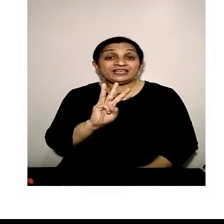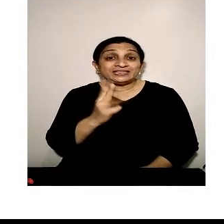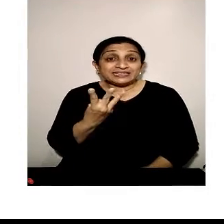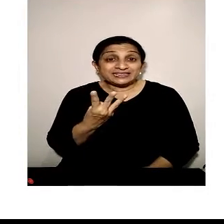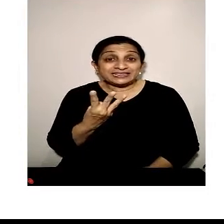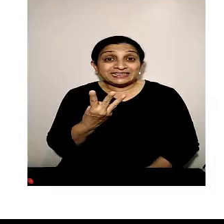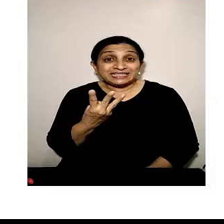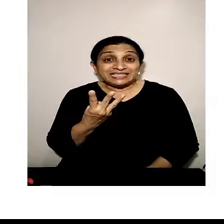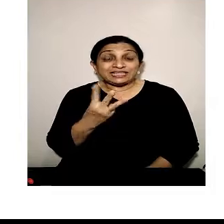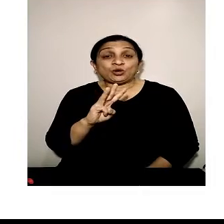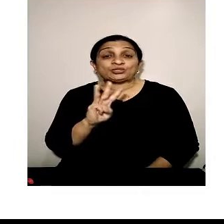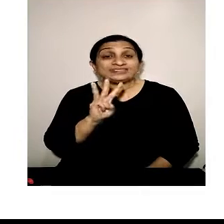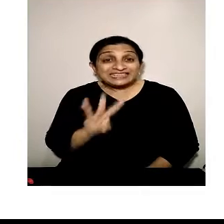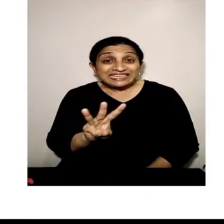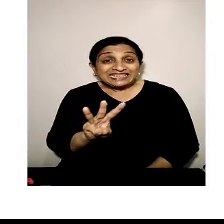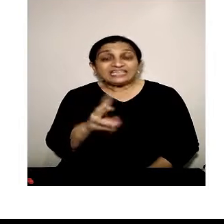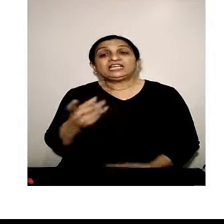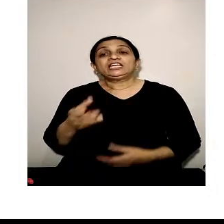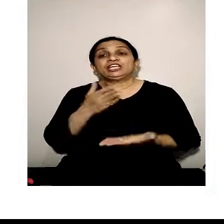have 3